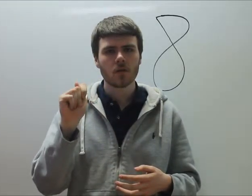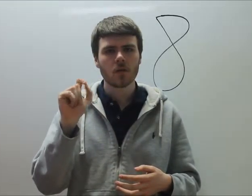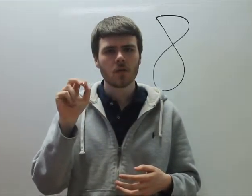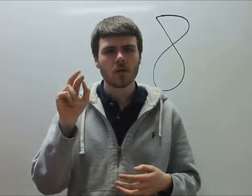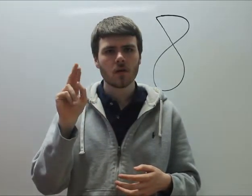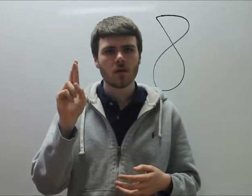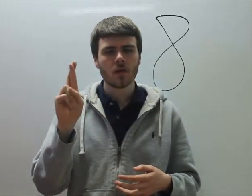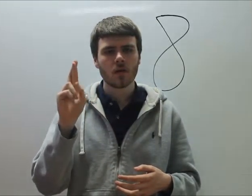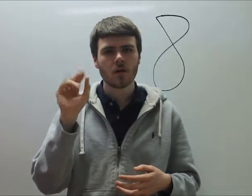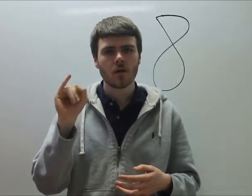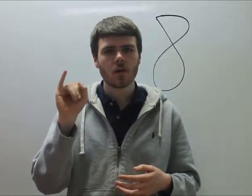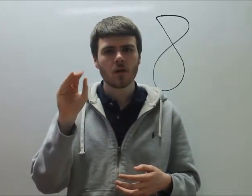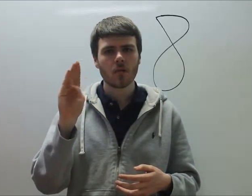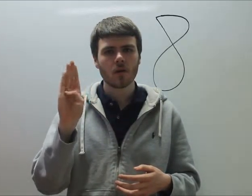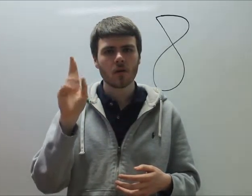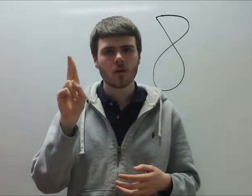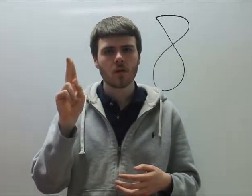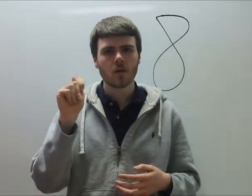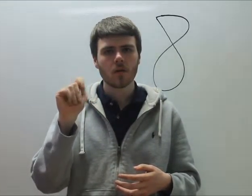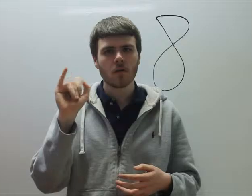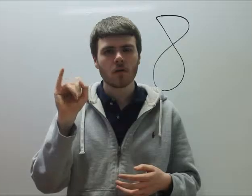the distribution,